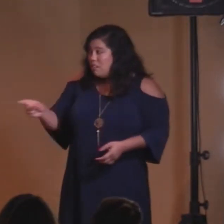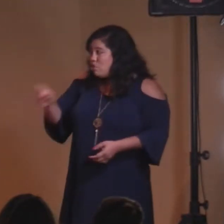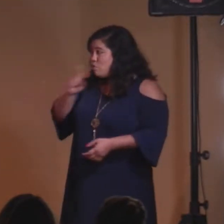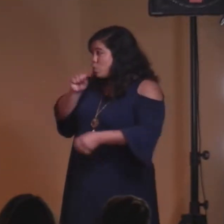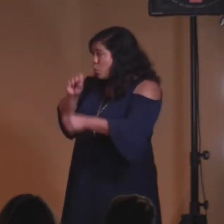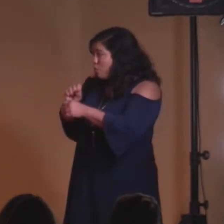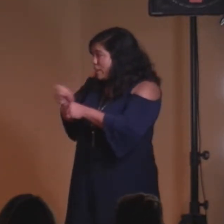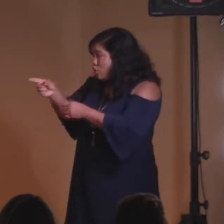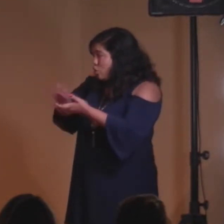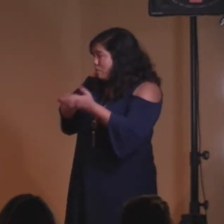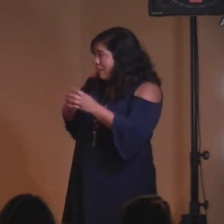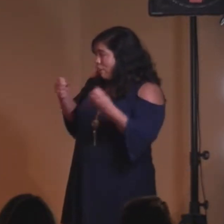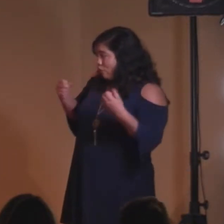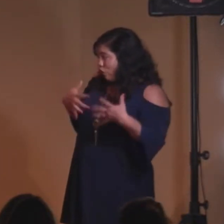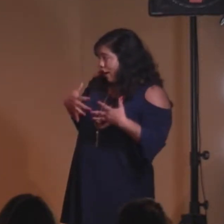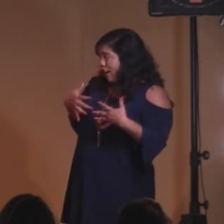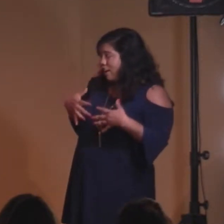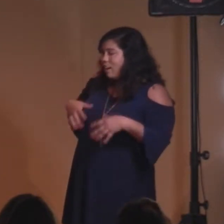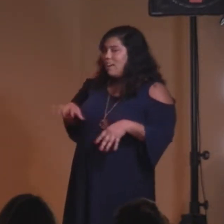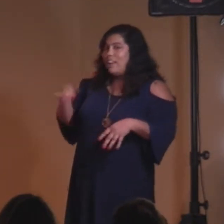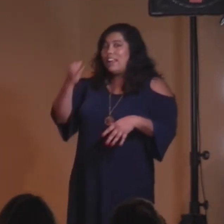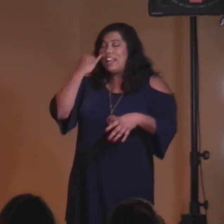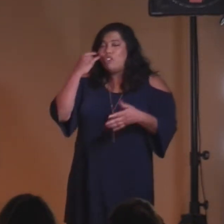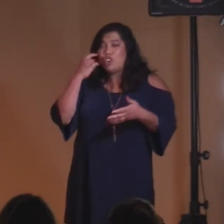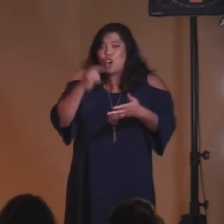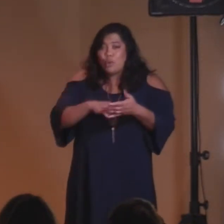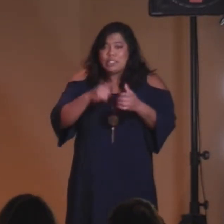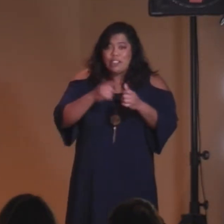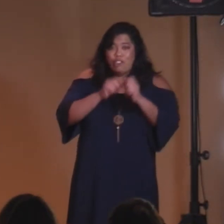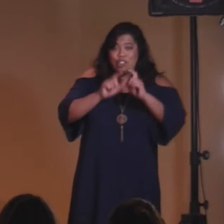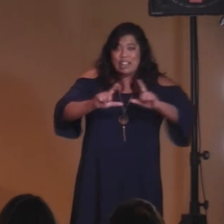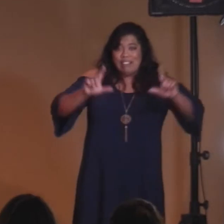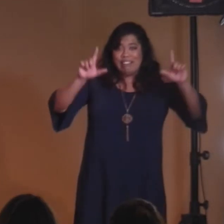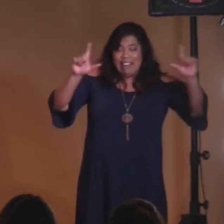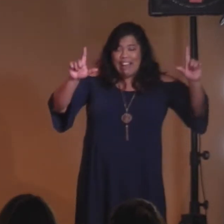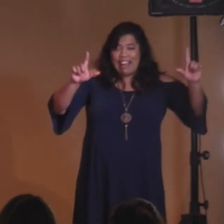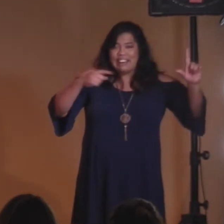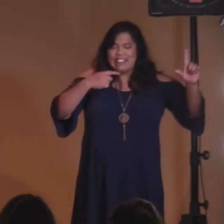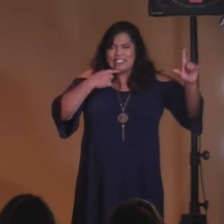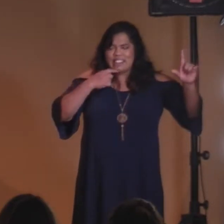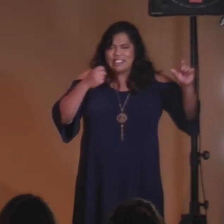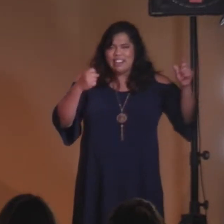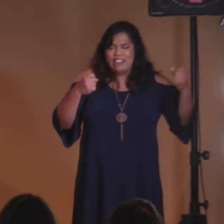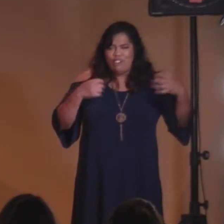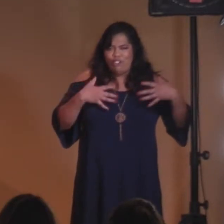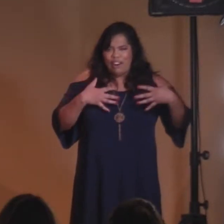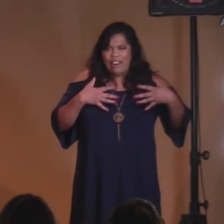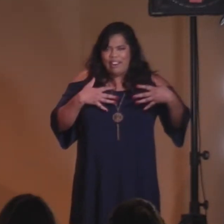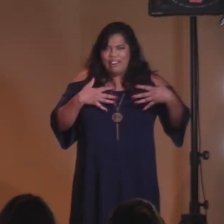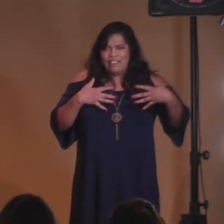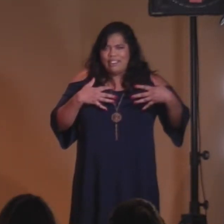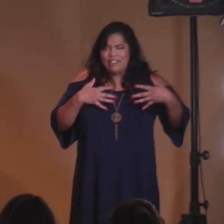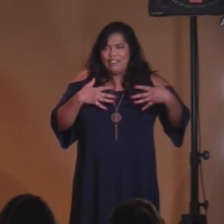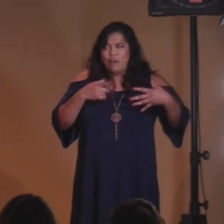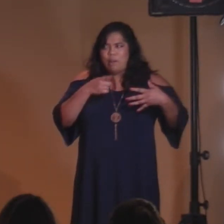saw the kick on the first slide, then you might want to take three steps back. So you're not really afraid, but are you not using the language of?